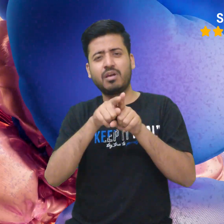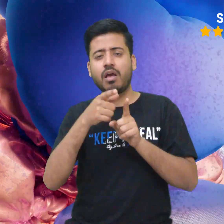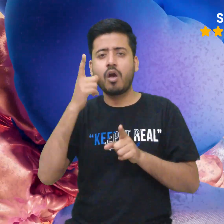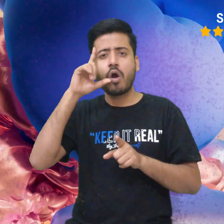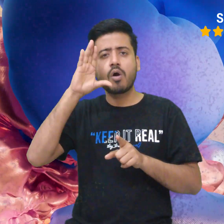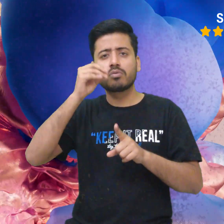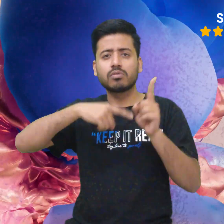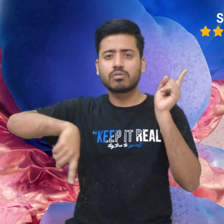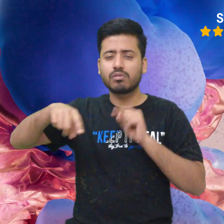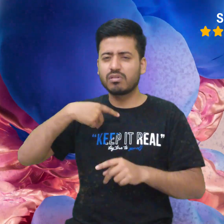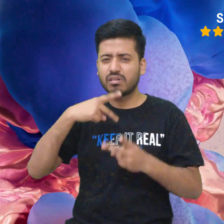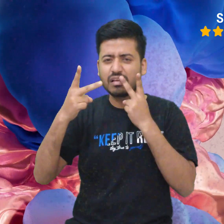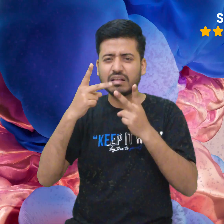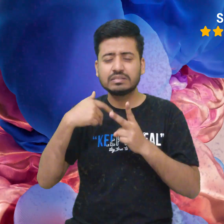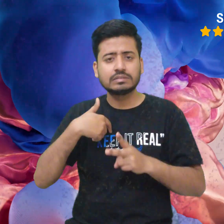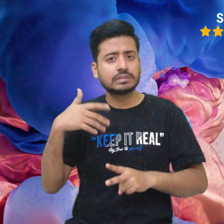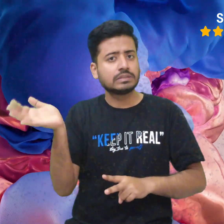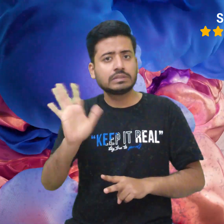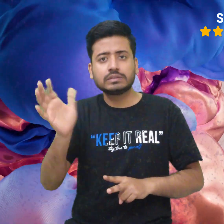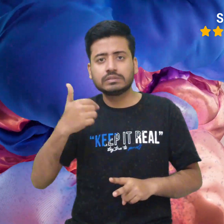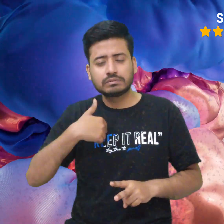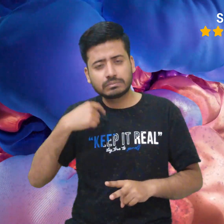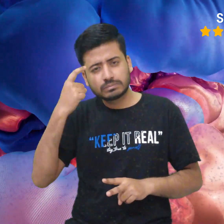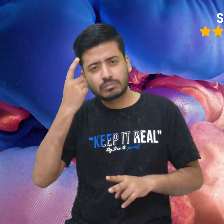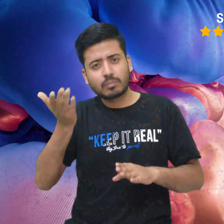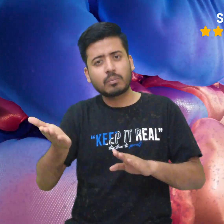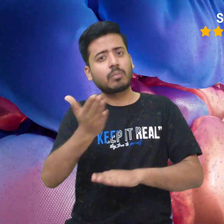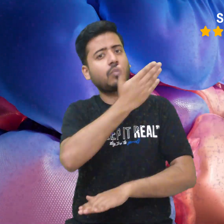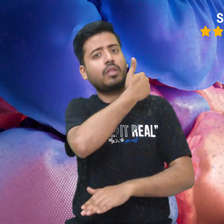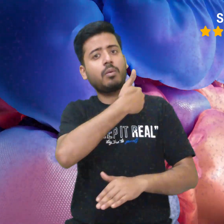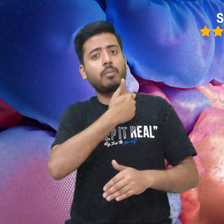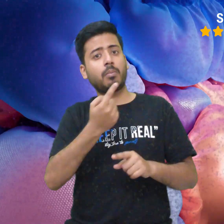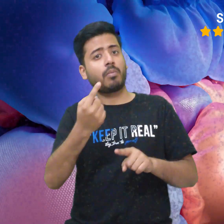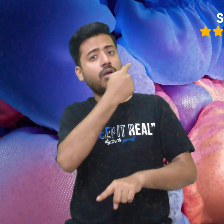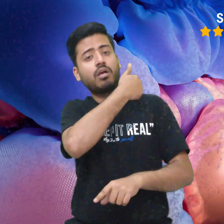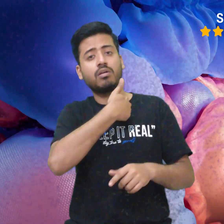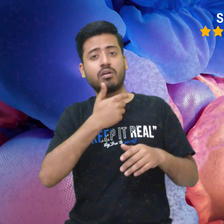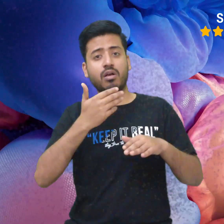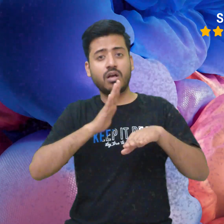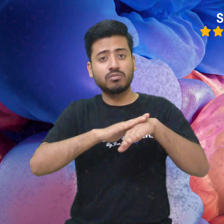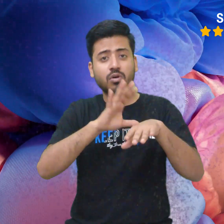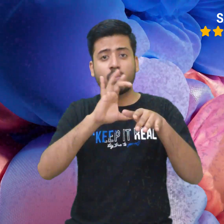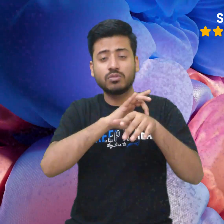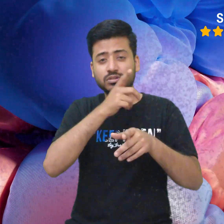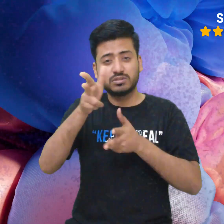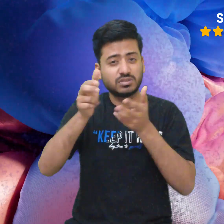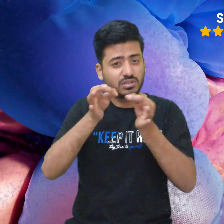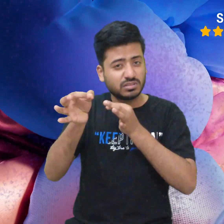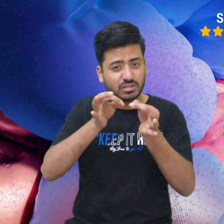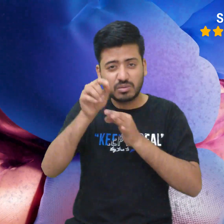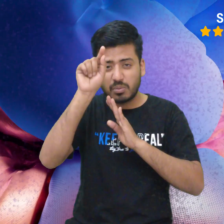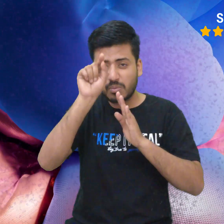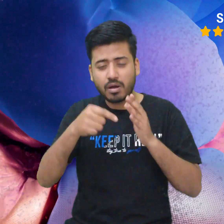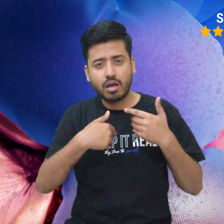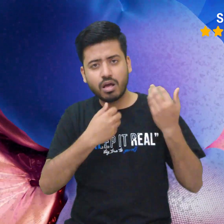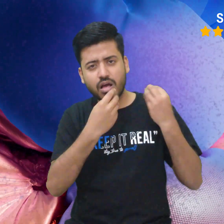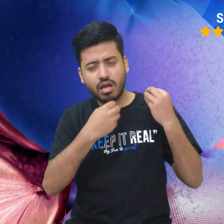breakfast? Ayurveda health expert weighs in. Soba noodles nutrition facts and health benefits. Soba noodles are